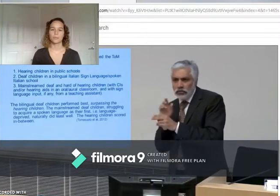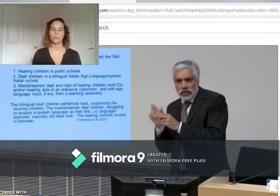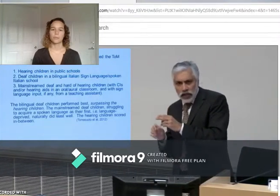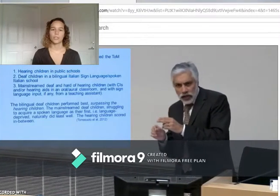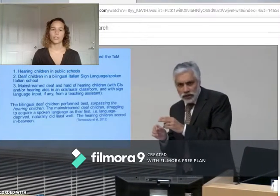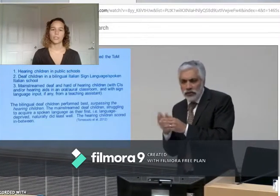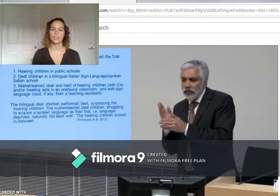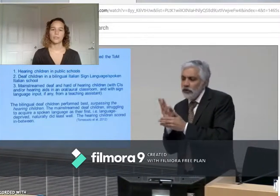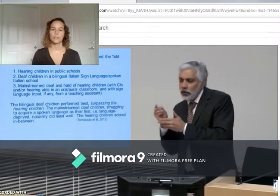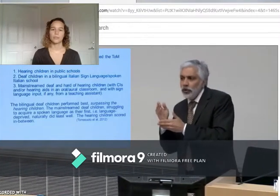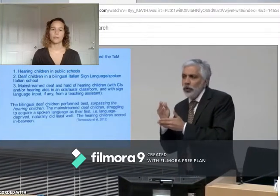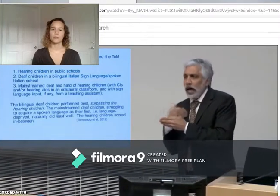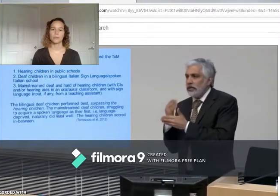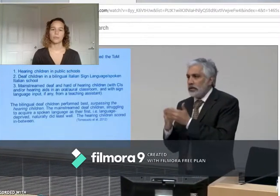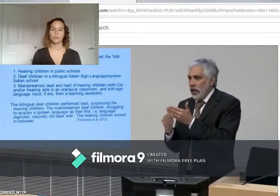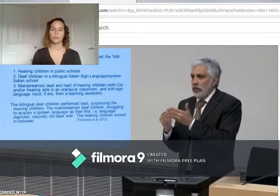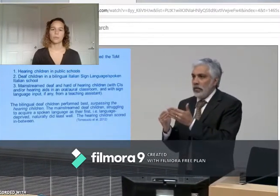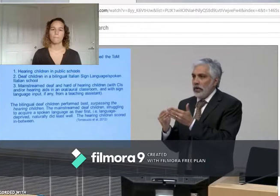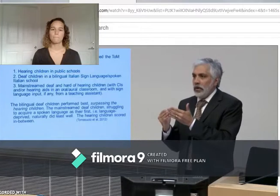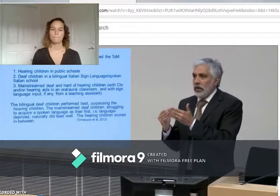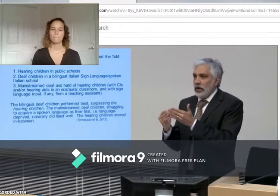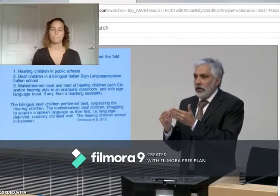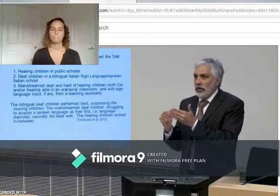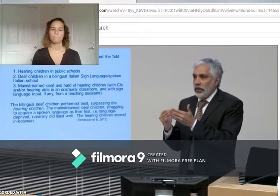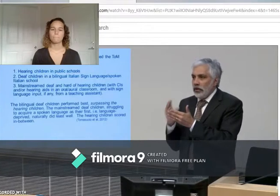group were kids who.